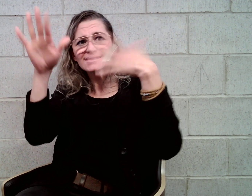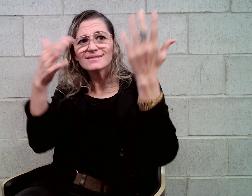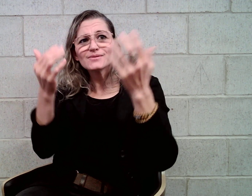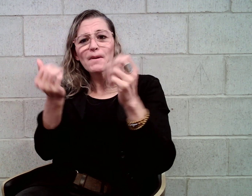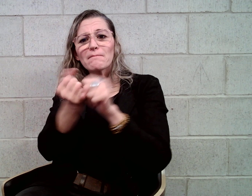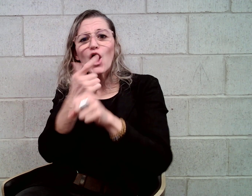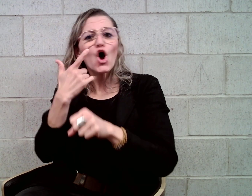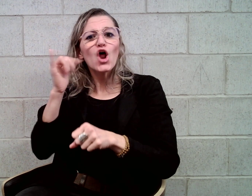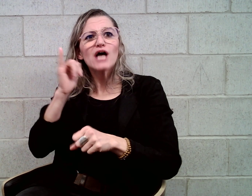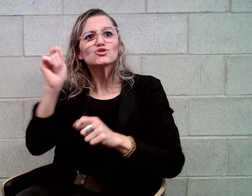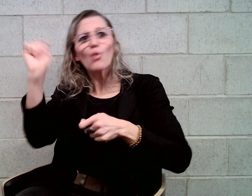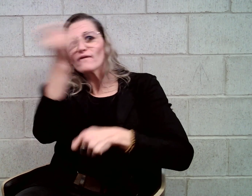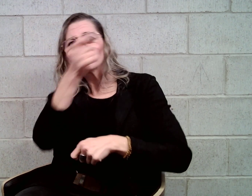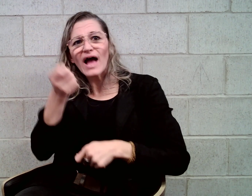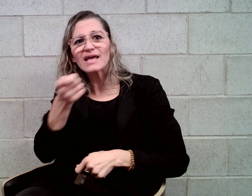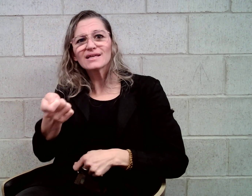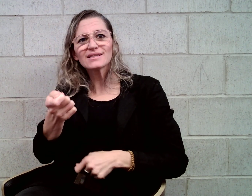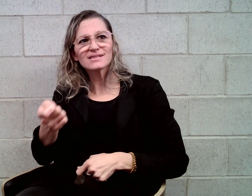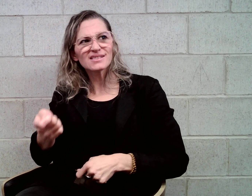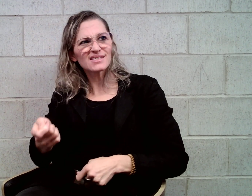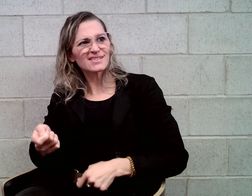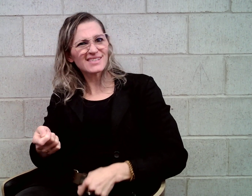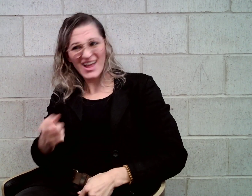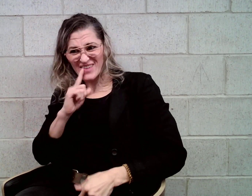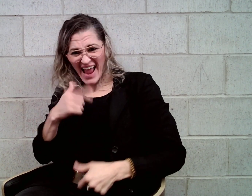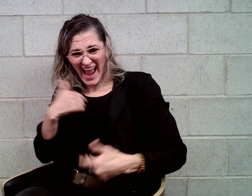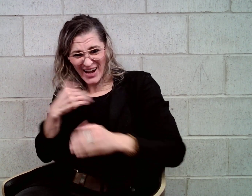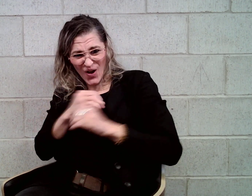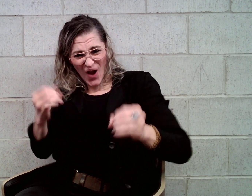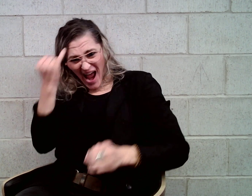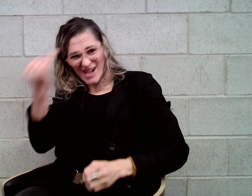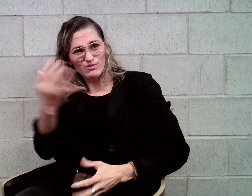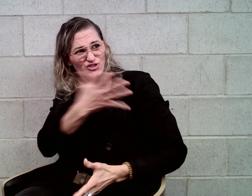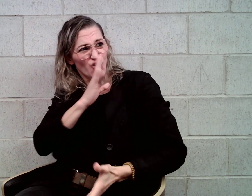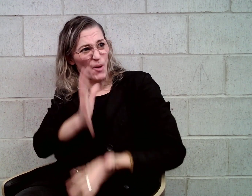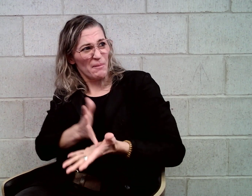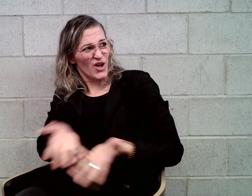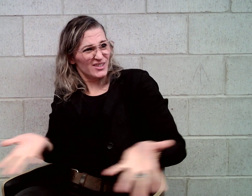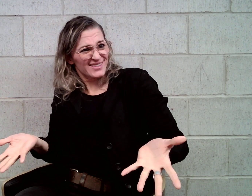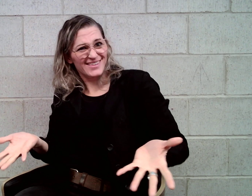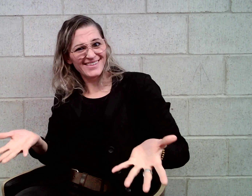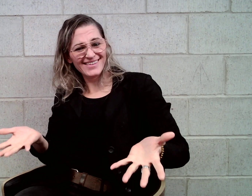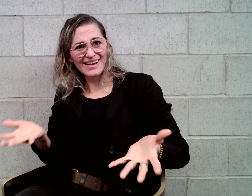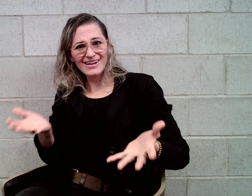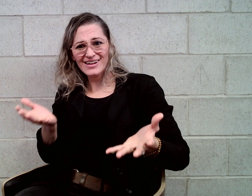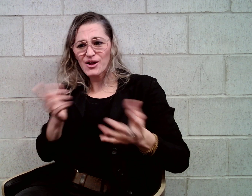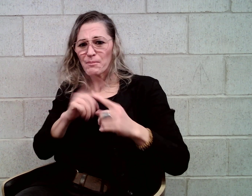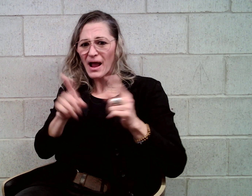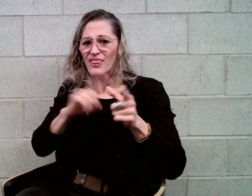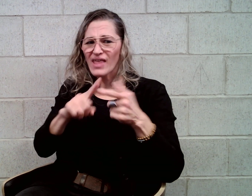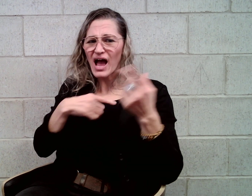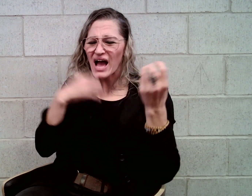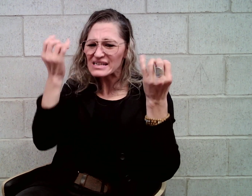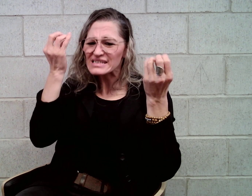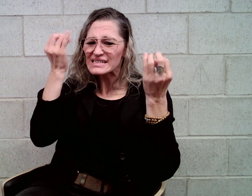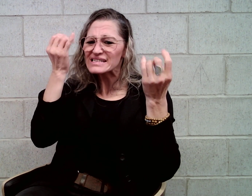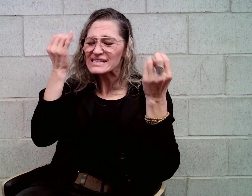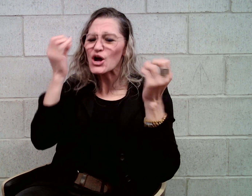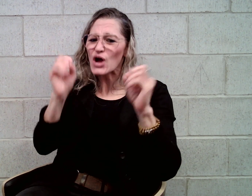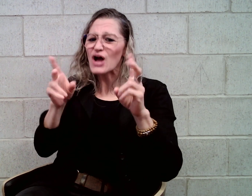your hands, Dawn. Make it look like a sword fight. Do something with your hands. I'm like, I have no idea what you want, Ravi. And then I thought, okay, how